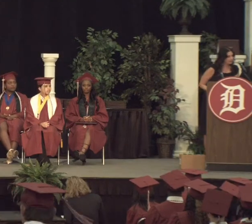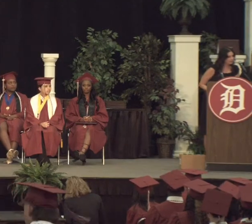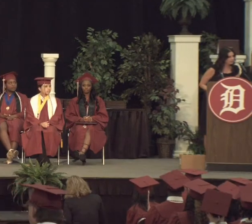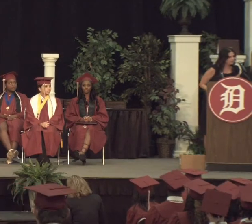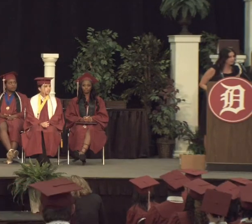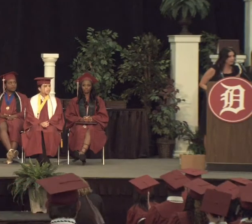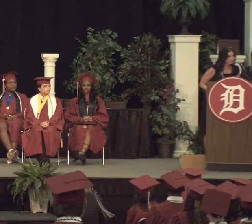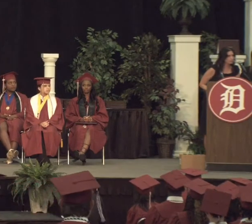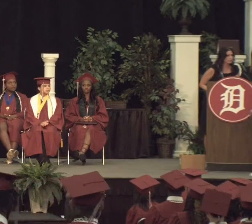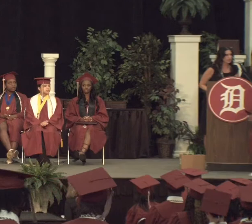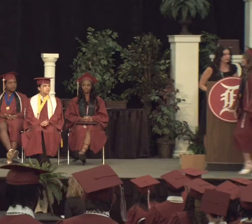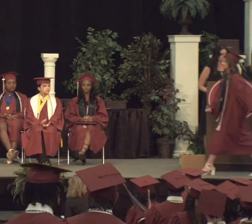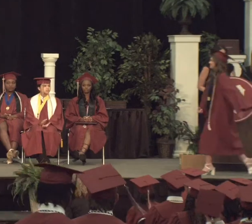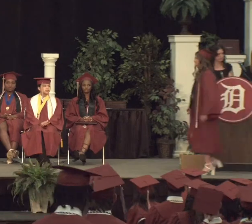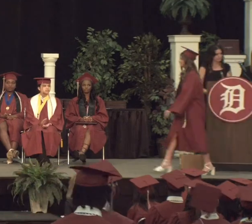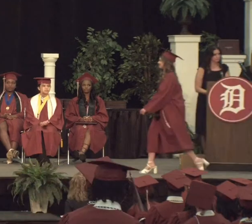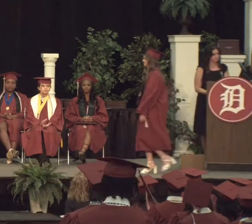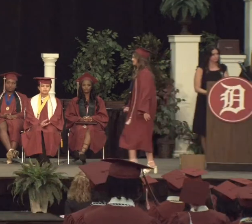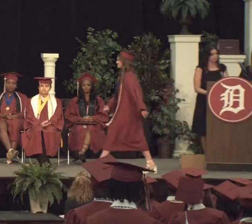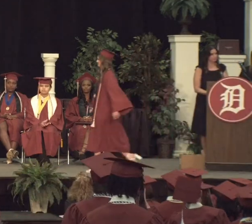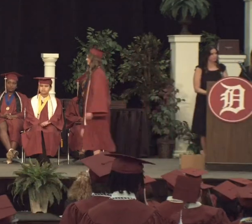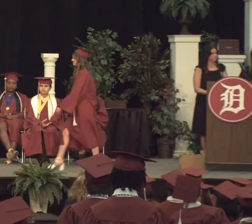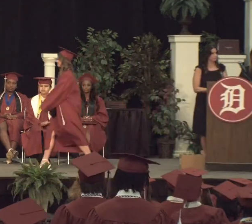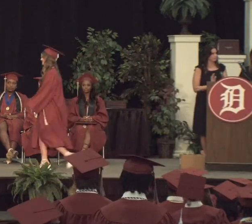Taylor Donaldson, magna cum laude.